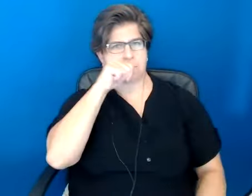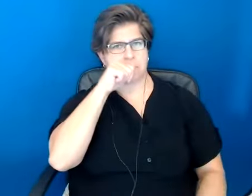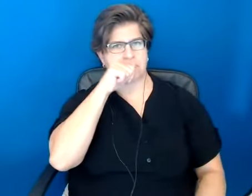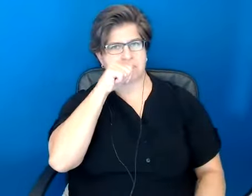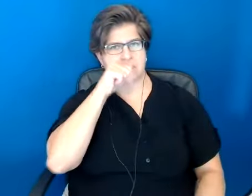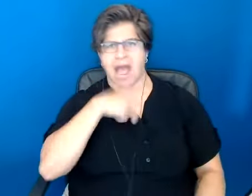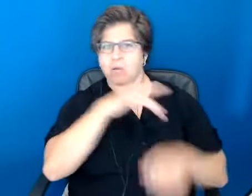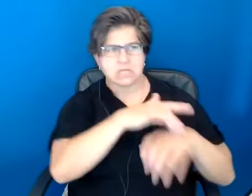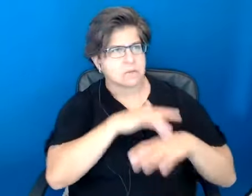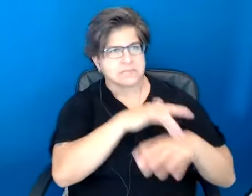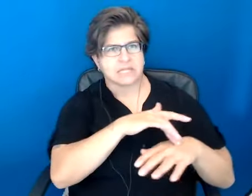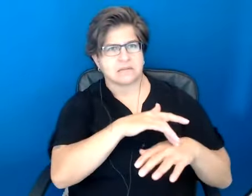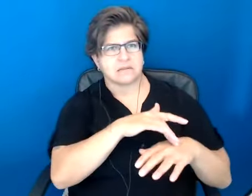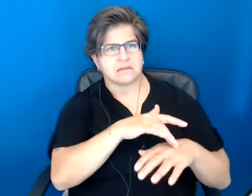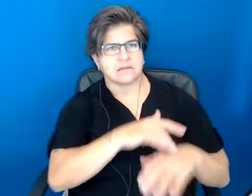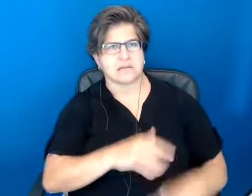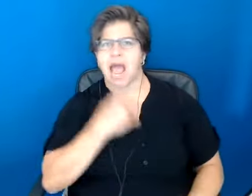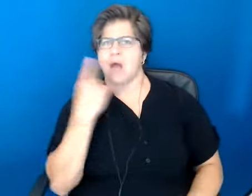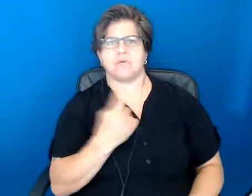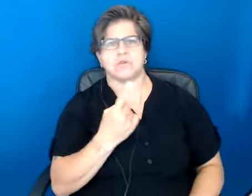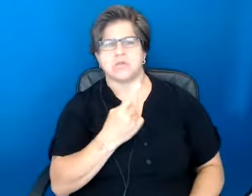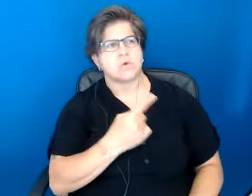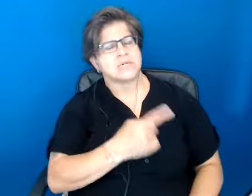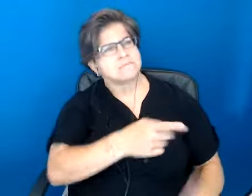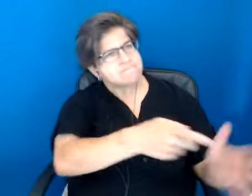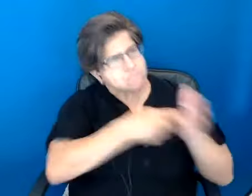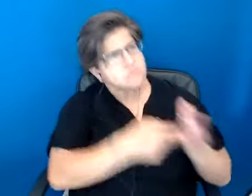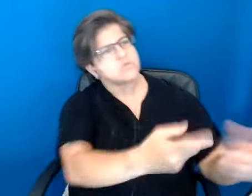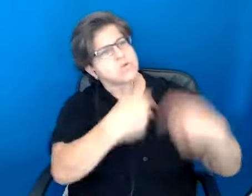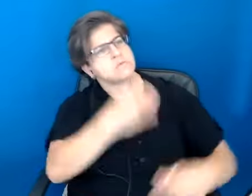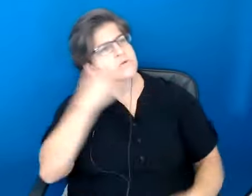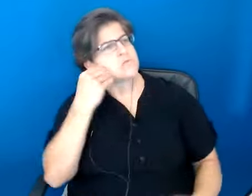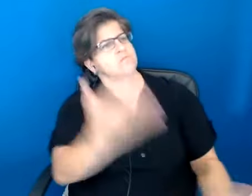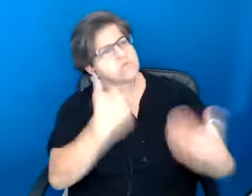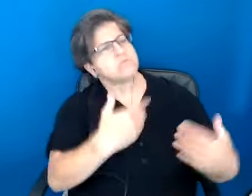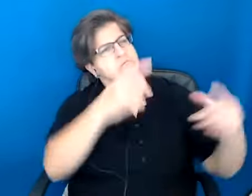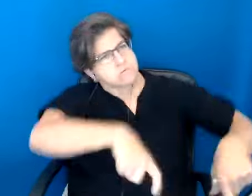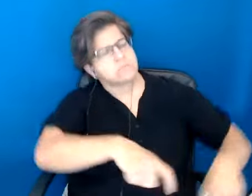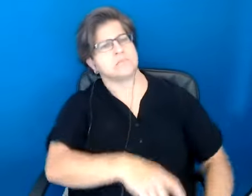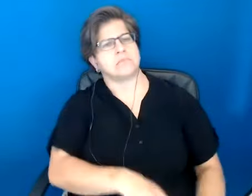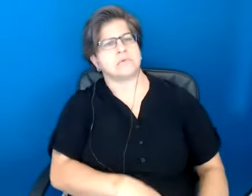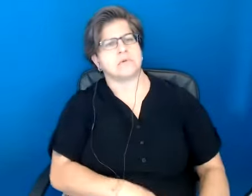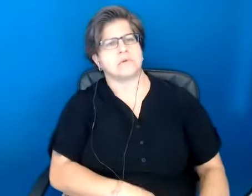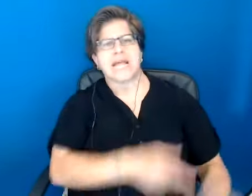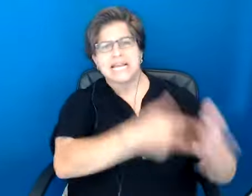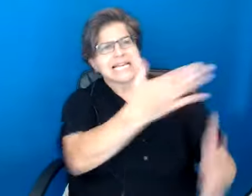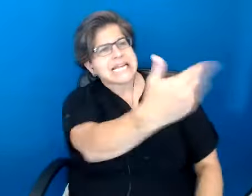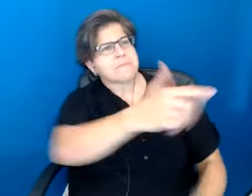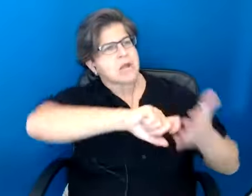every weekend I followed my man into the pubs. I chased him. I was obsessed with him. So I was